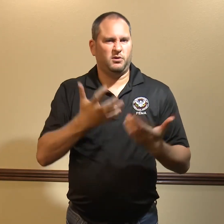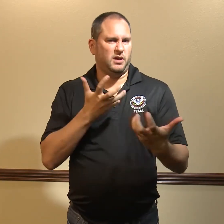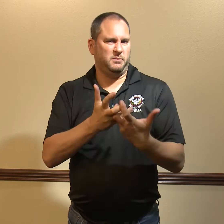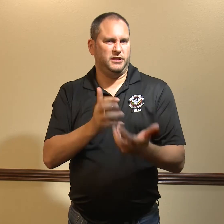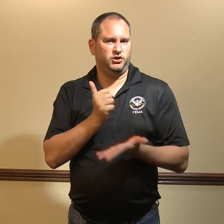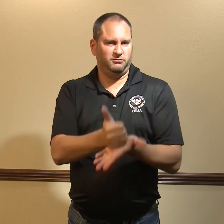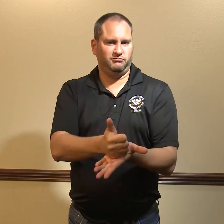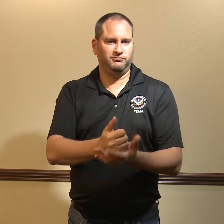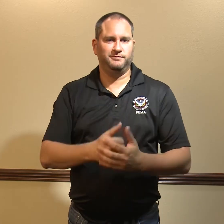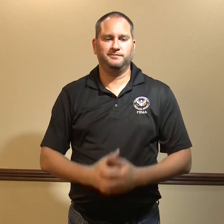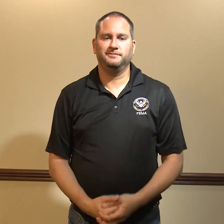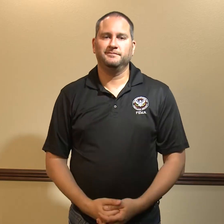accommodation request.